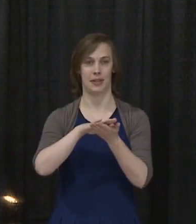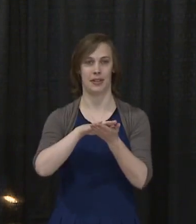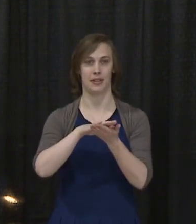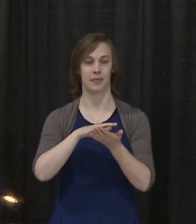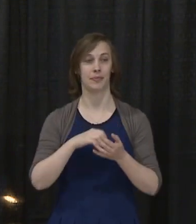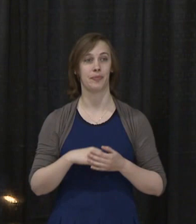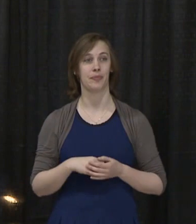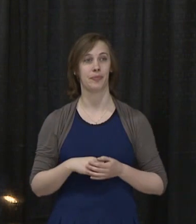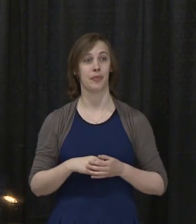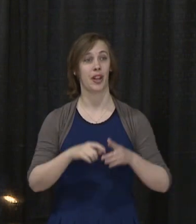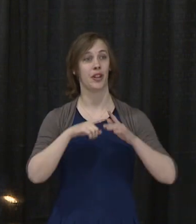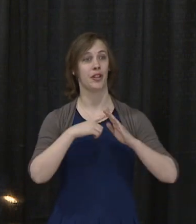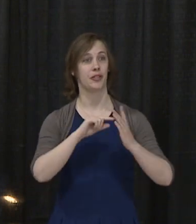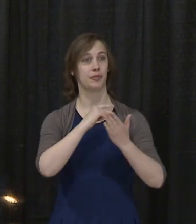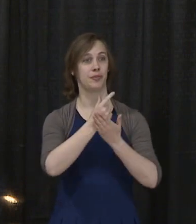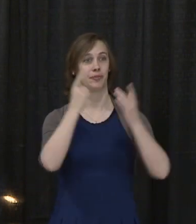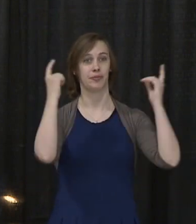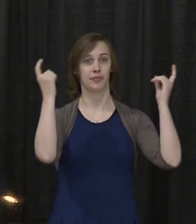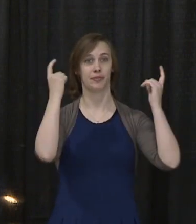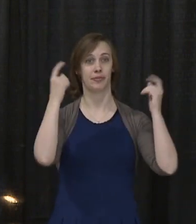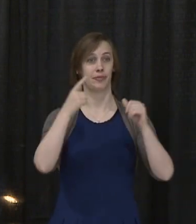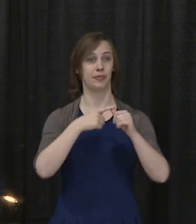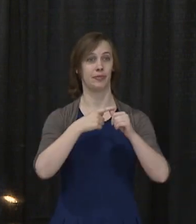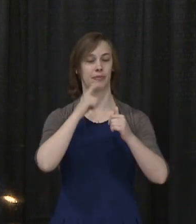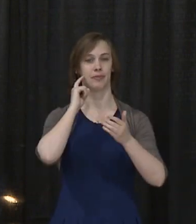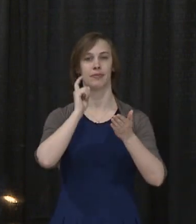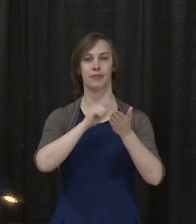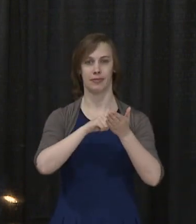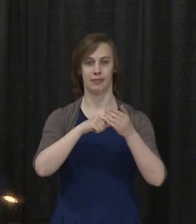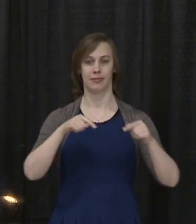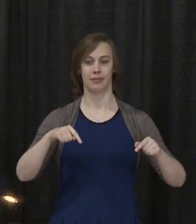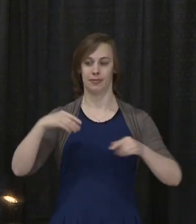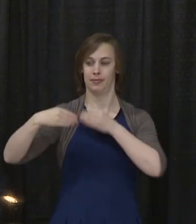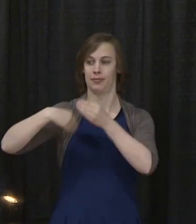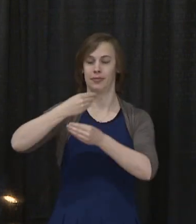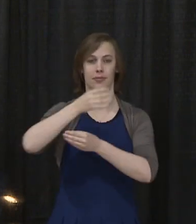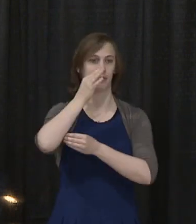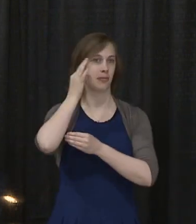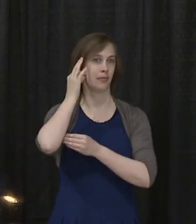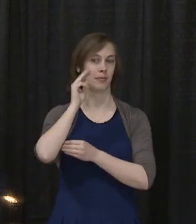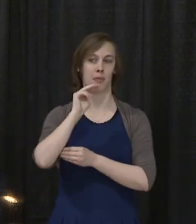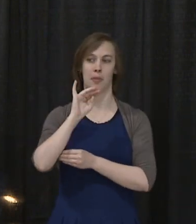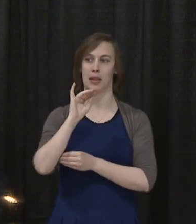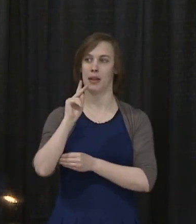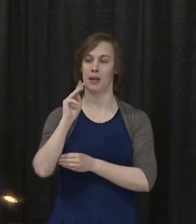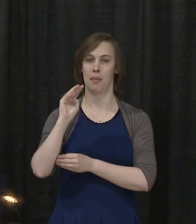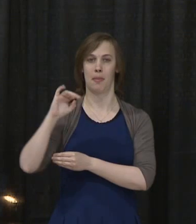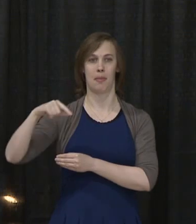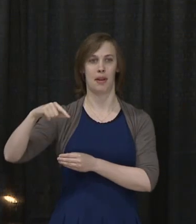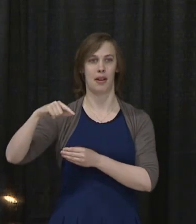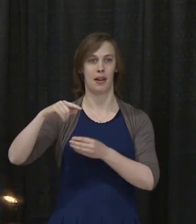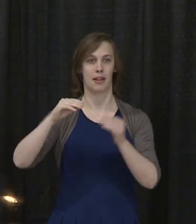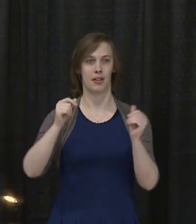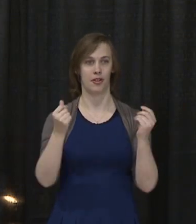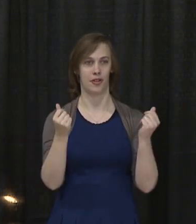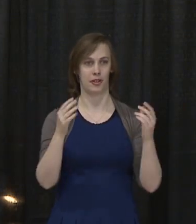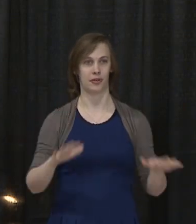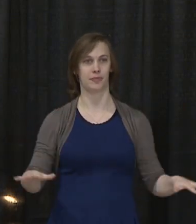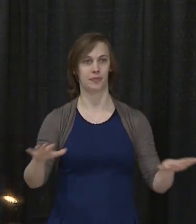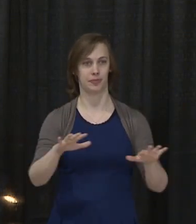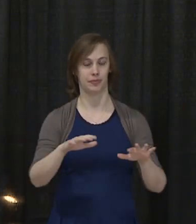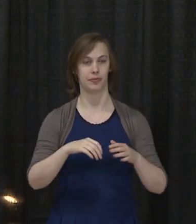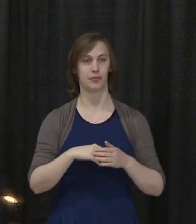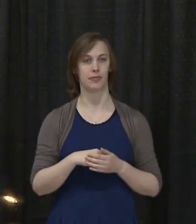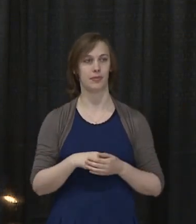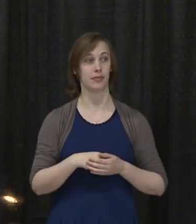first acknowledge we are in traditional Mi'kmaq territory. I want to offer a warm welcome to graduates, family,